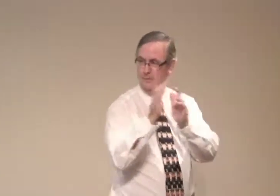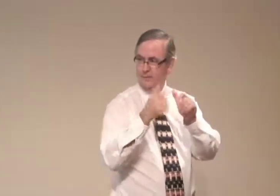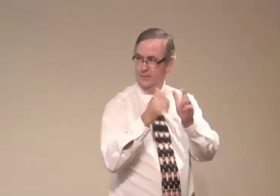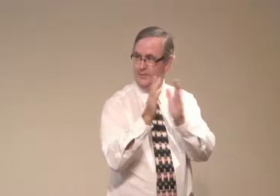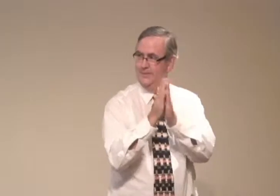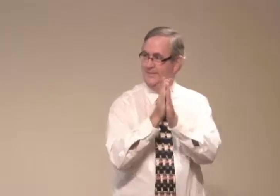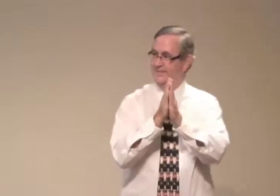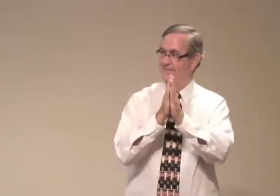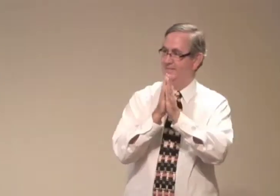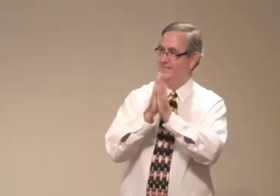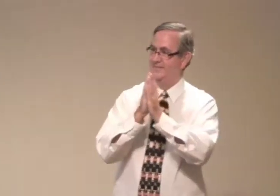Let's pray.